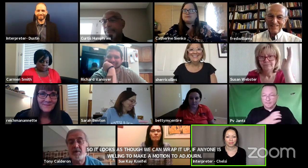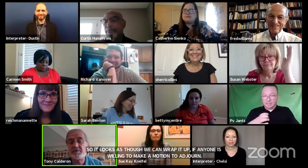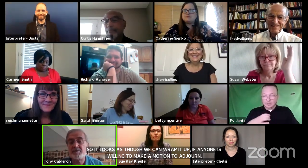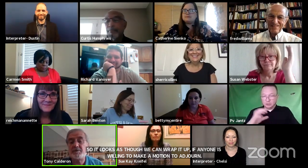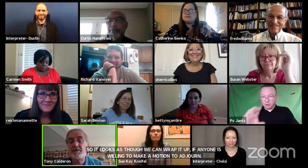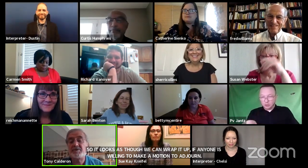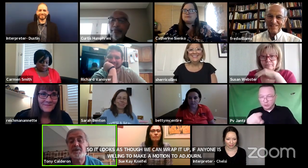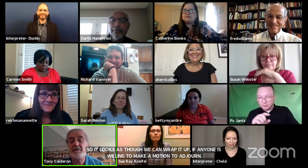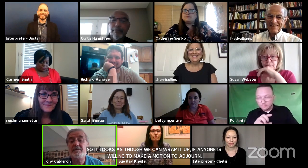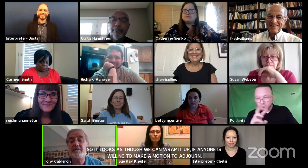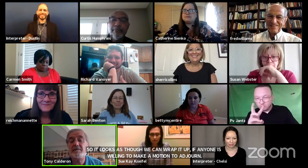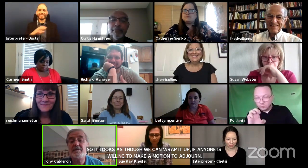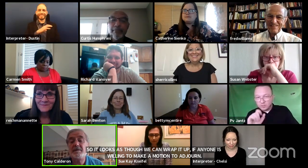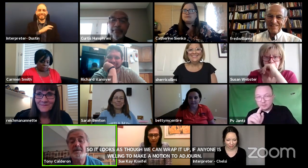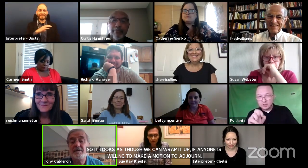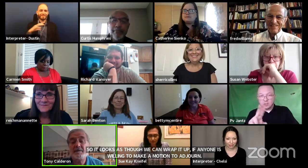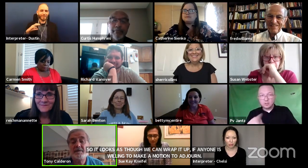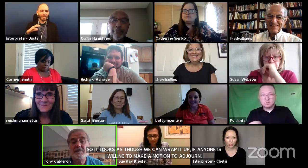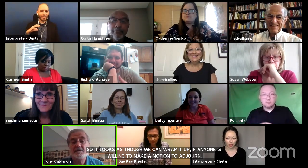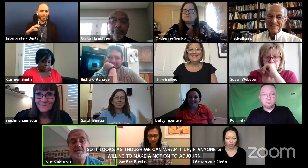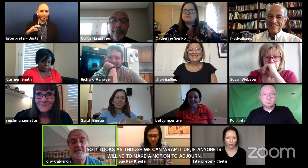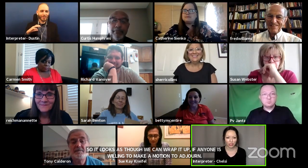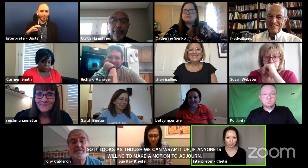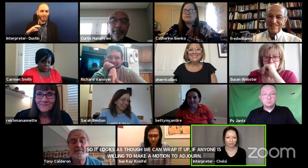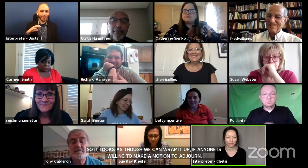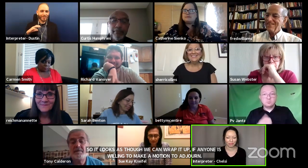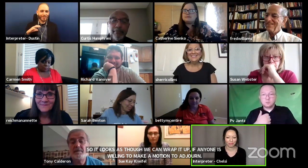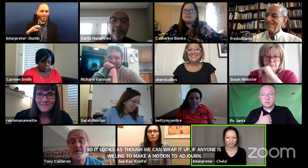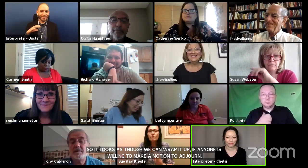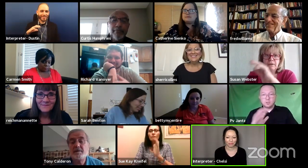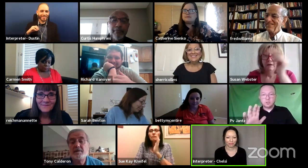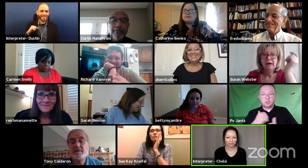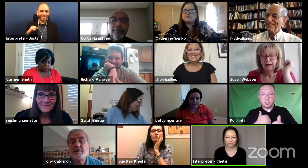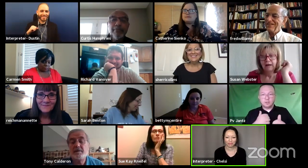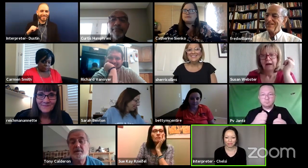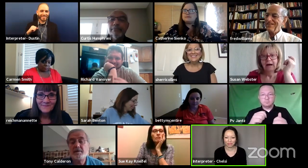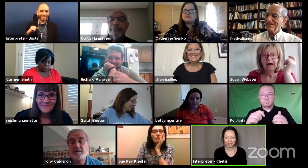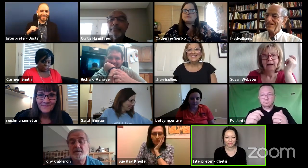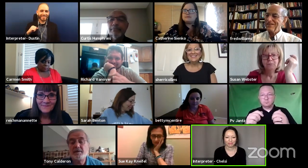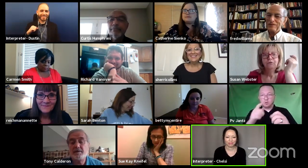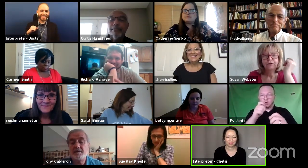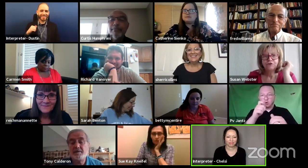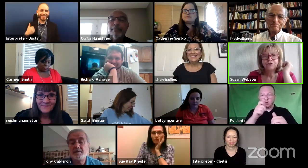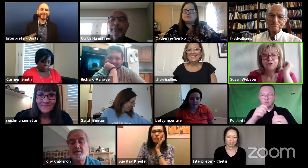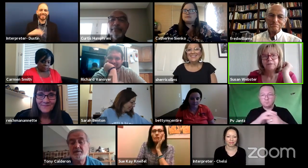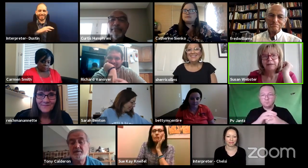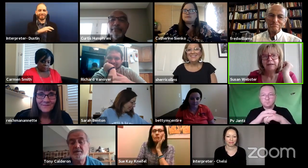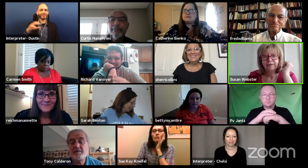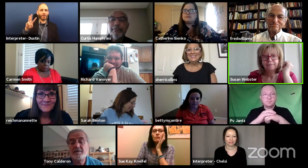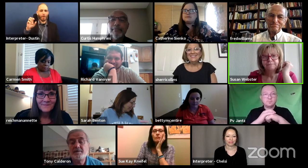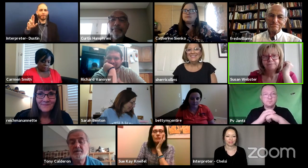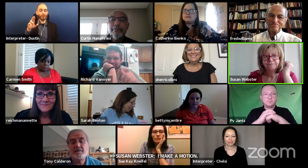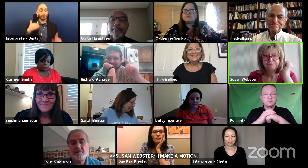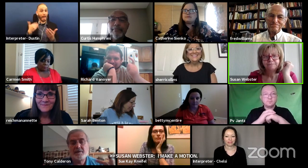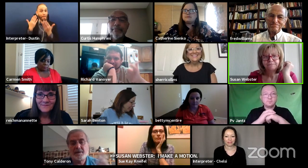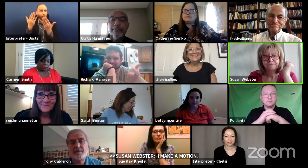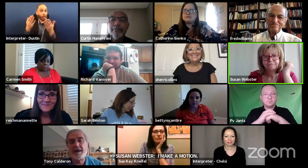I make a This motion. is Commissioner. Commissioner Oh, Webster. go ahead. I move we adjourn the